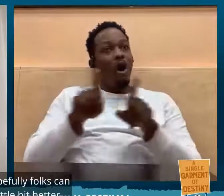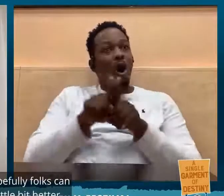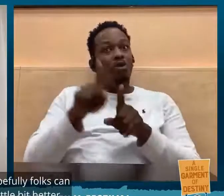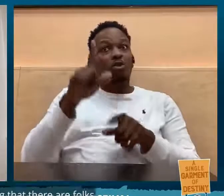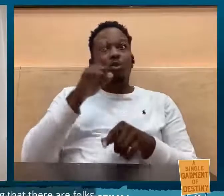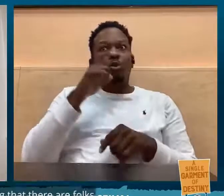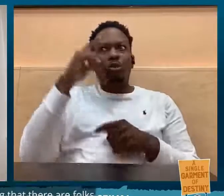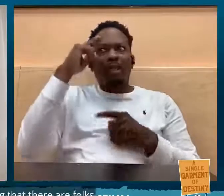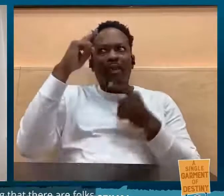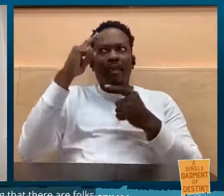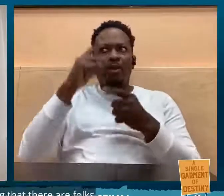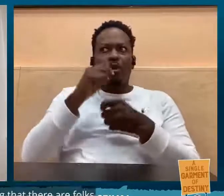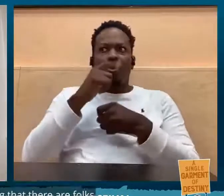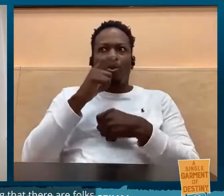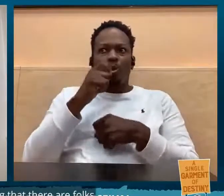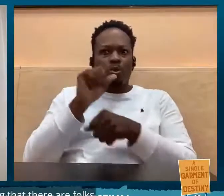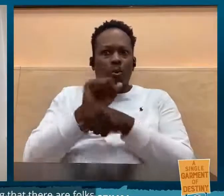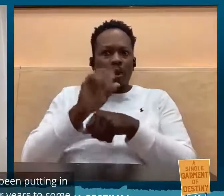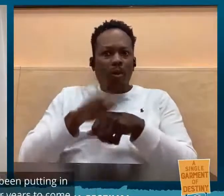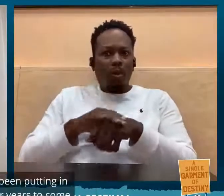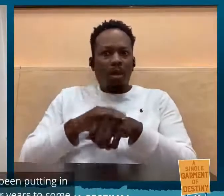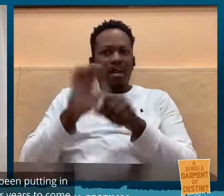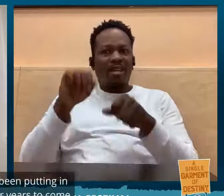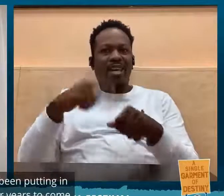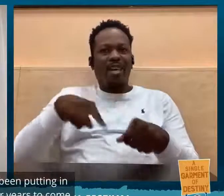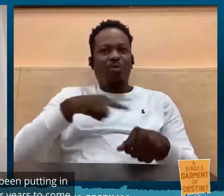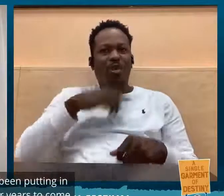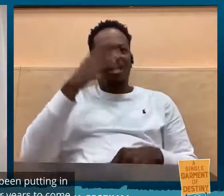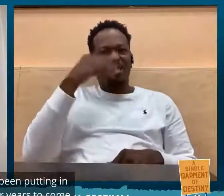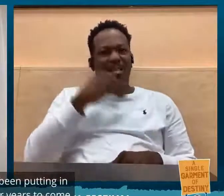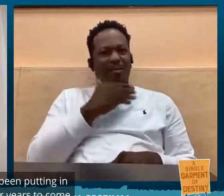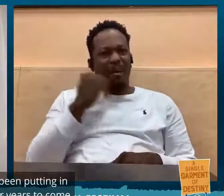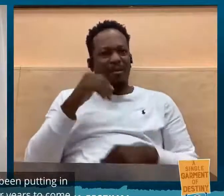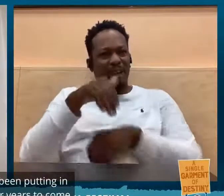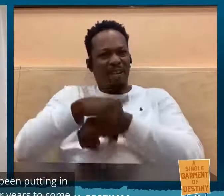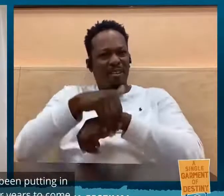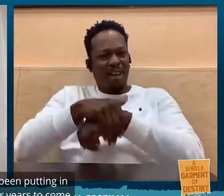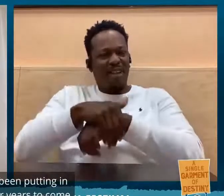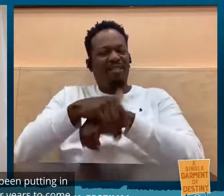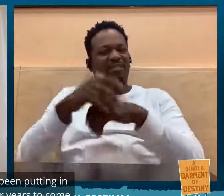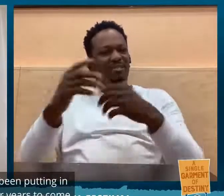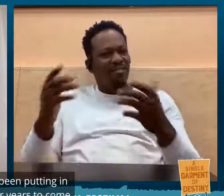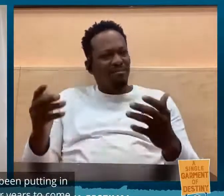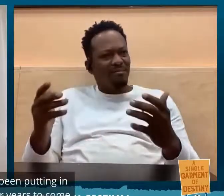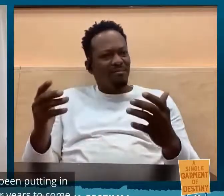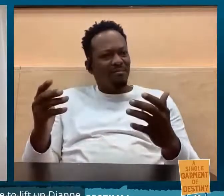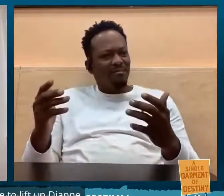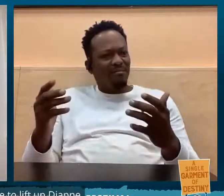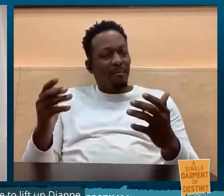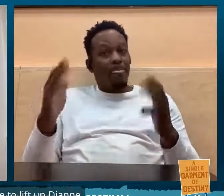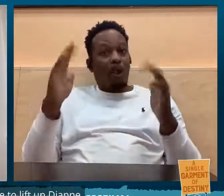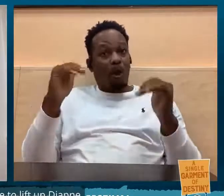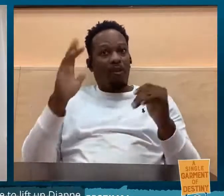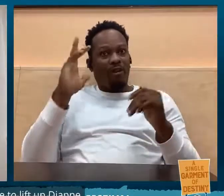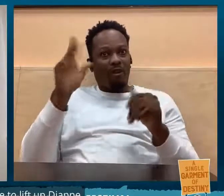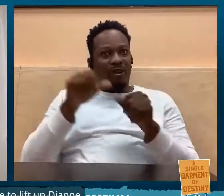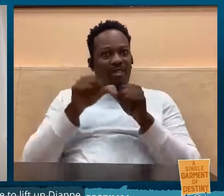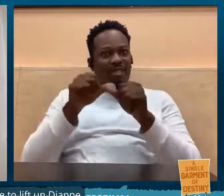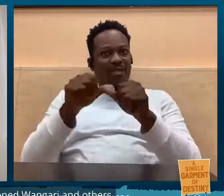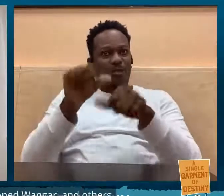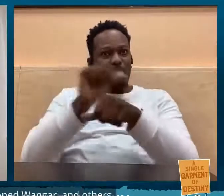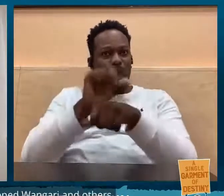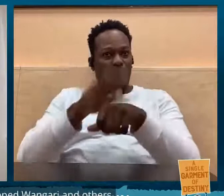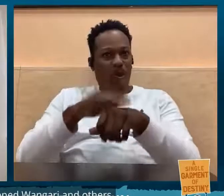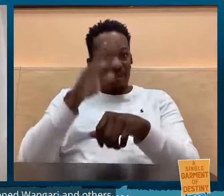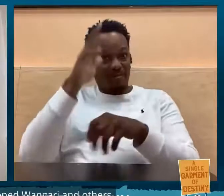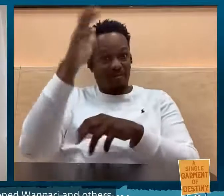sleep a little bit better at night knowing that there are folks that have been putting in the work for years to come. And I just have to lift up